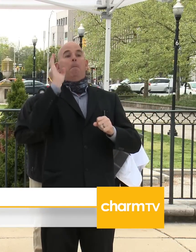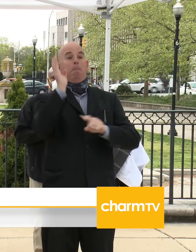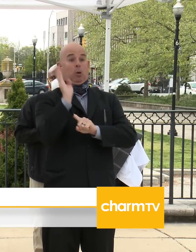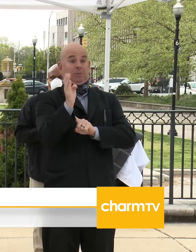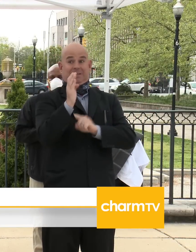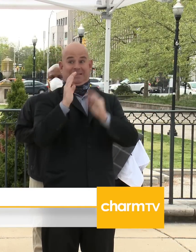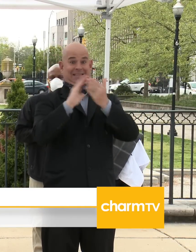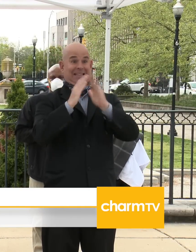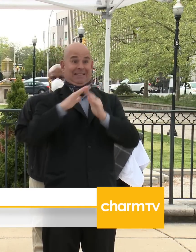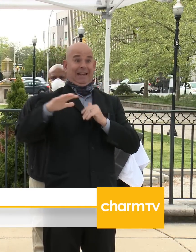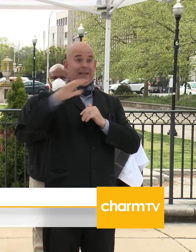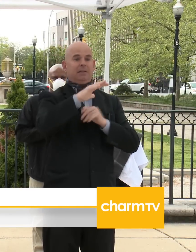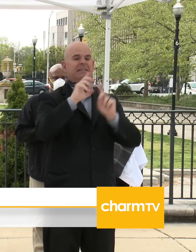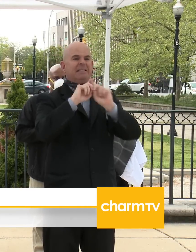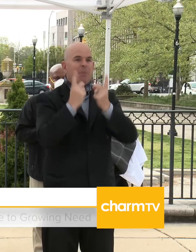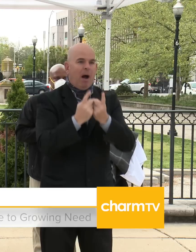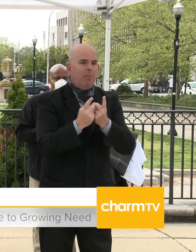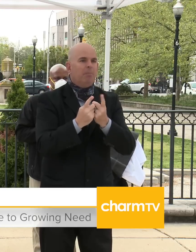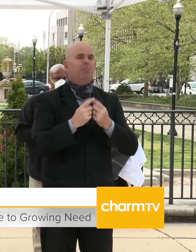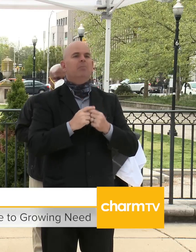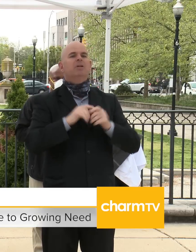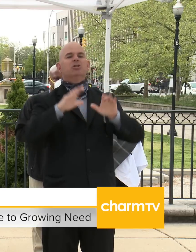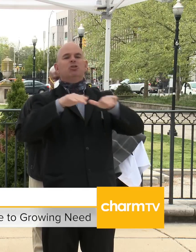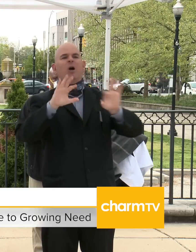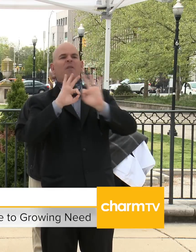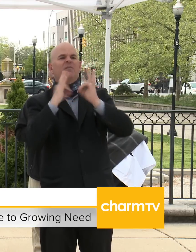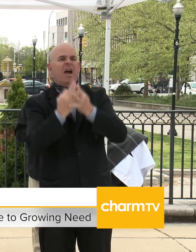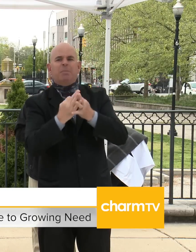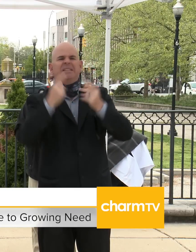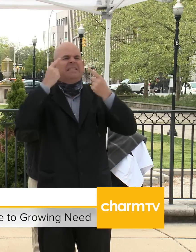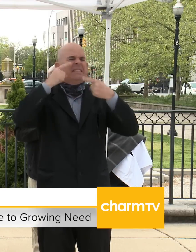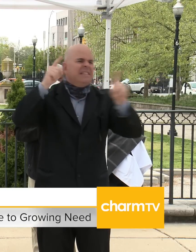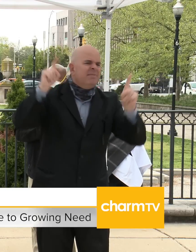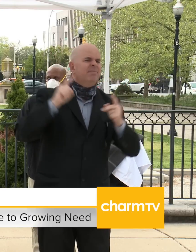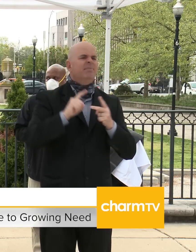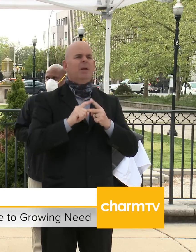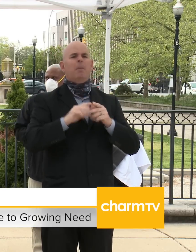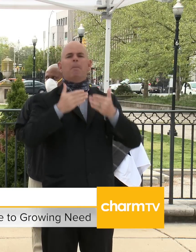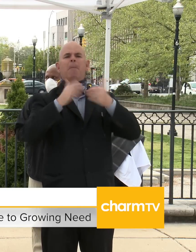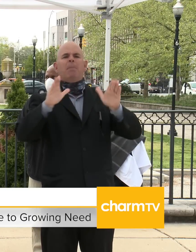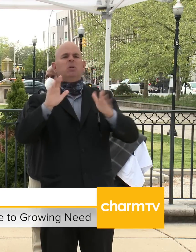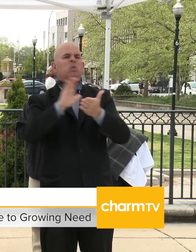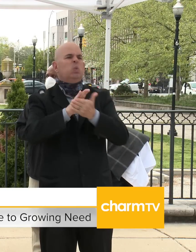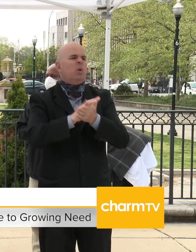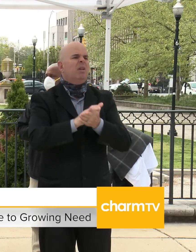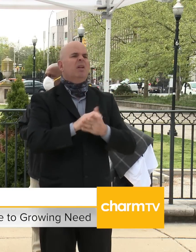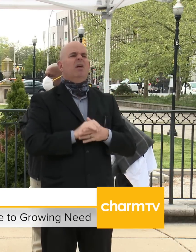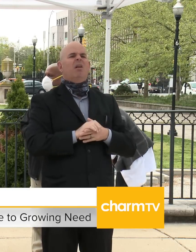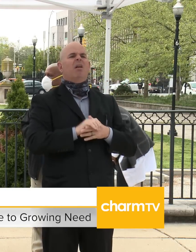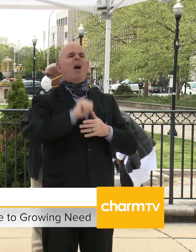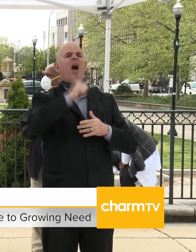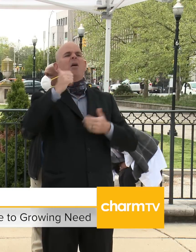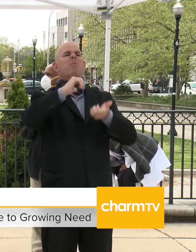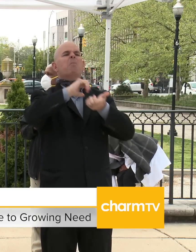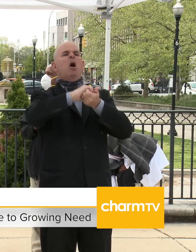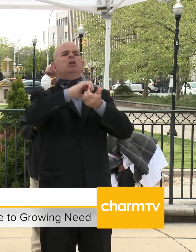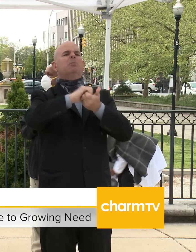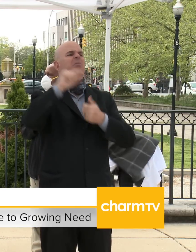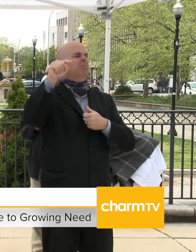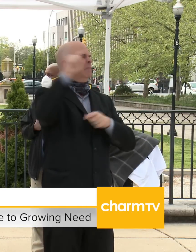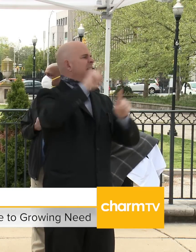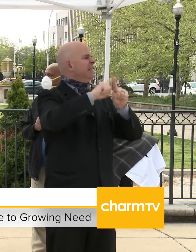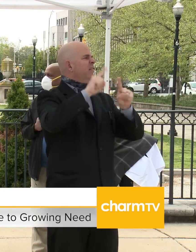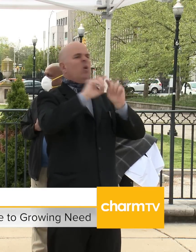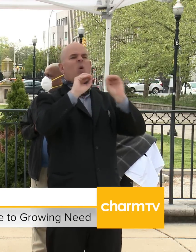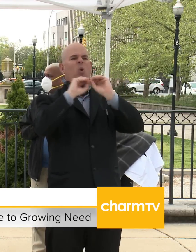of Children and Family Success, Baltimore City Public Schools, and more partner organizations that I can name. Thank you for your hard